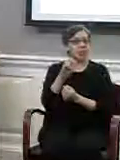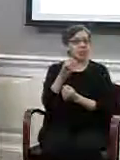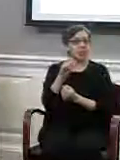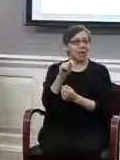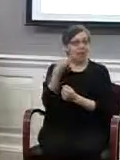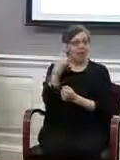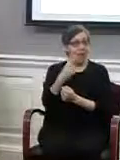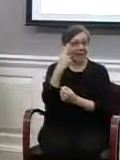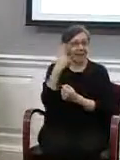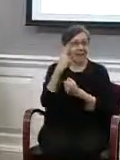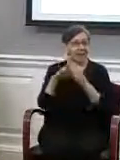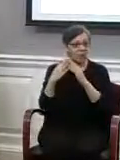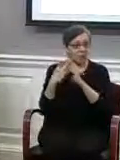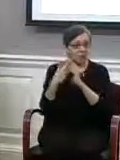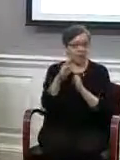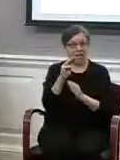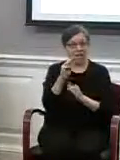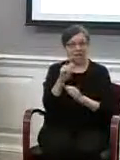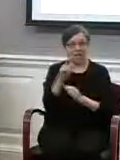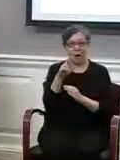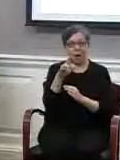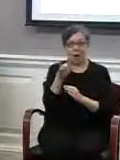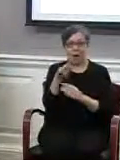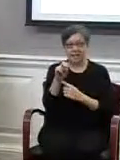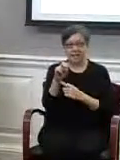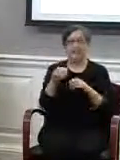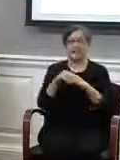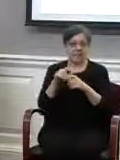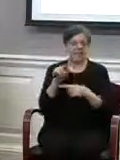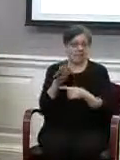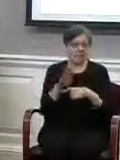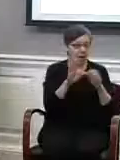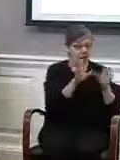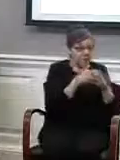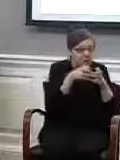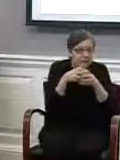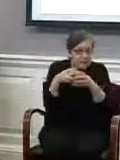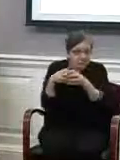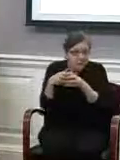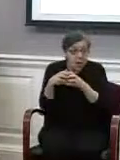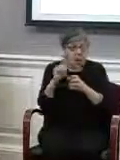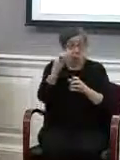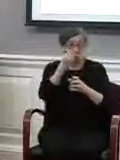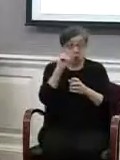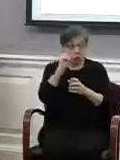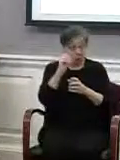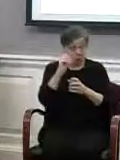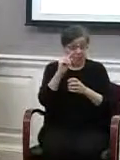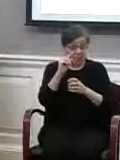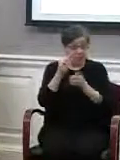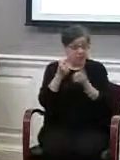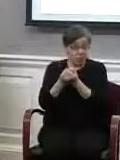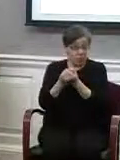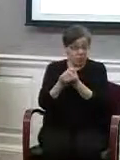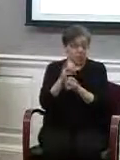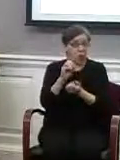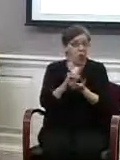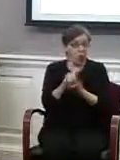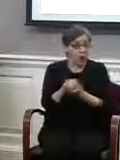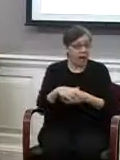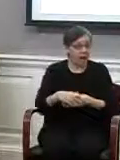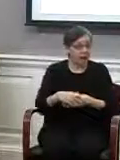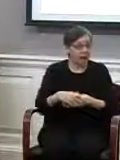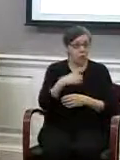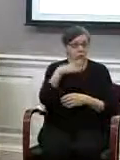and Catholic communities and Maronite in Lebanon, Greek Orthodox, Greeks for the Orthodox, Russians